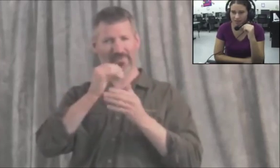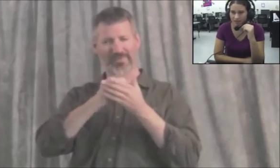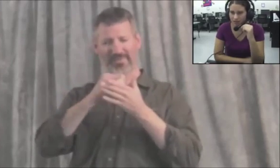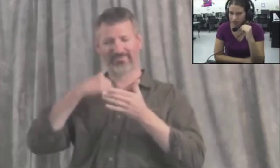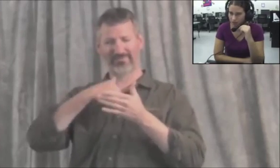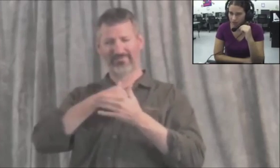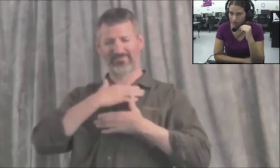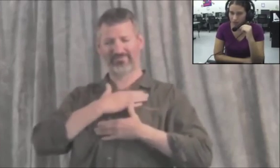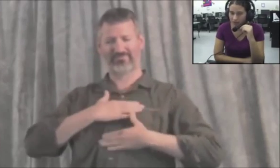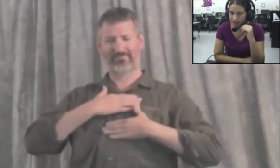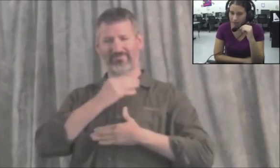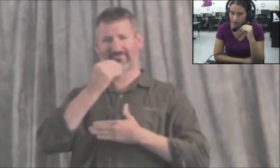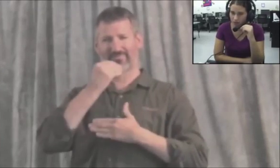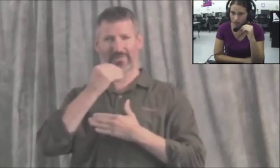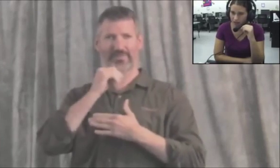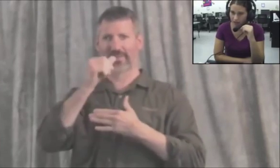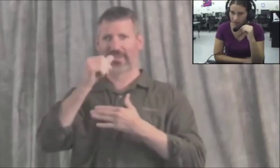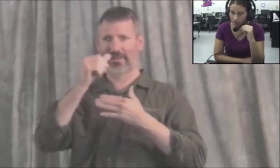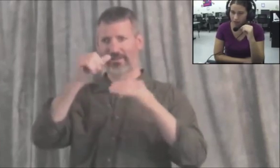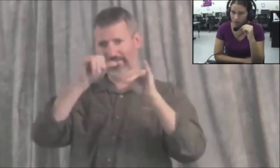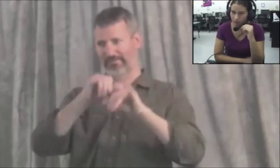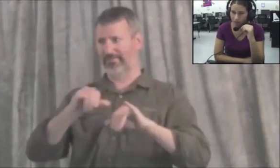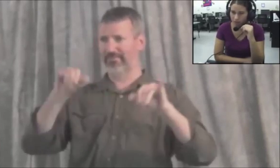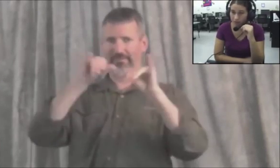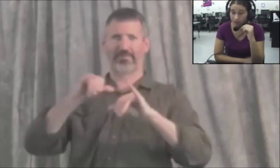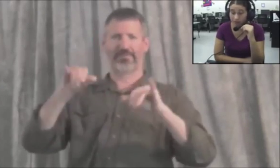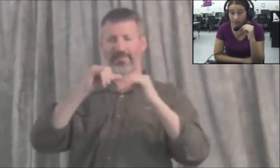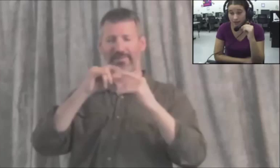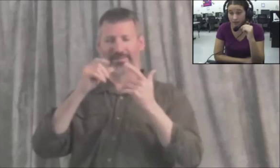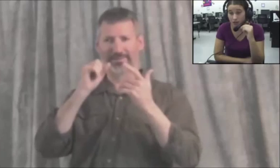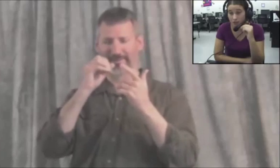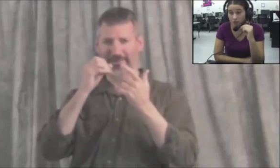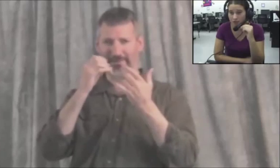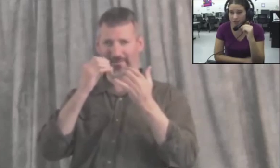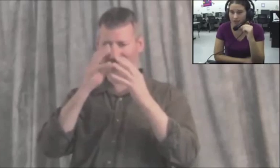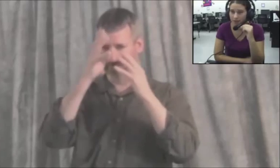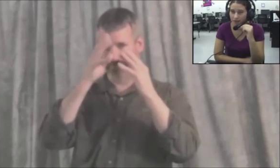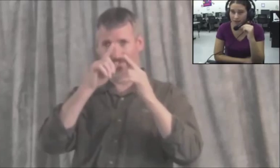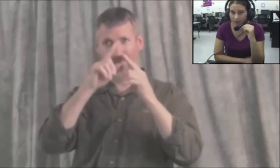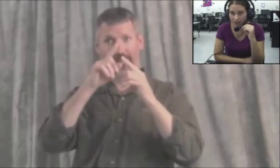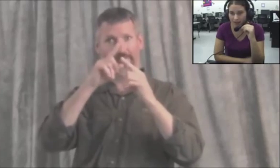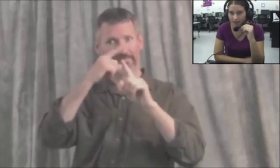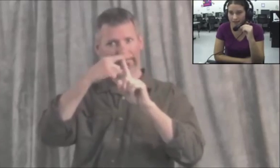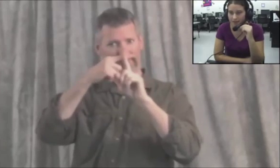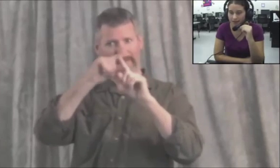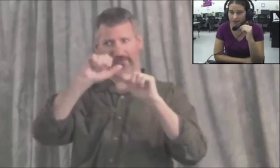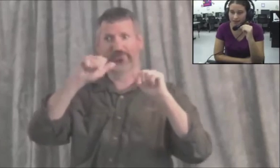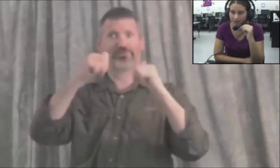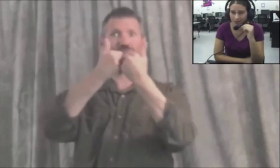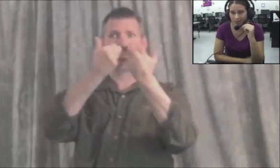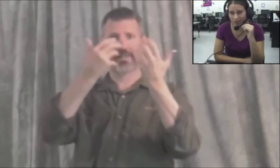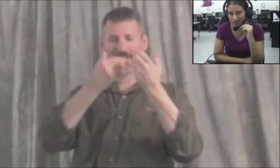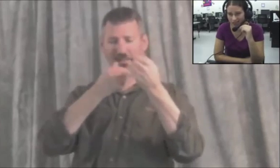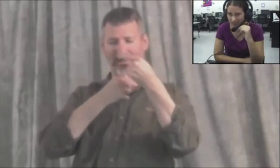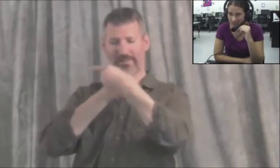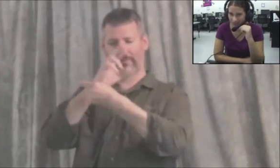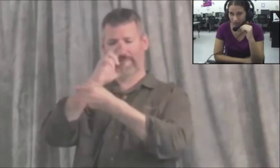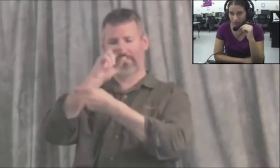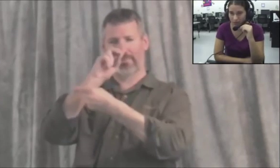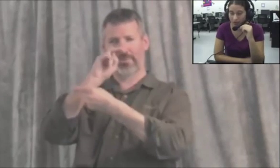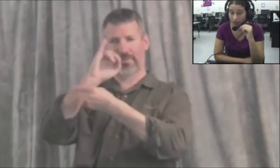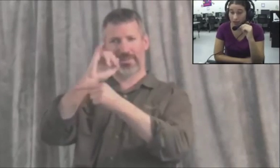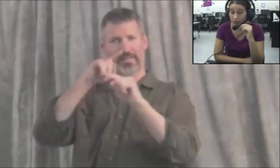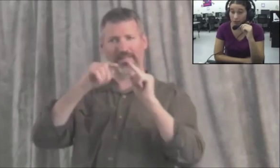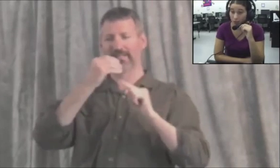various different concerns. We had to be creative with our food. In addition, we wanted food that we liked, not the same mundane